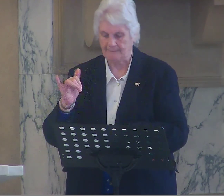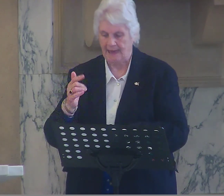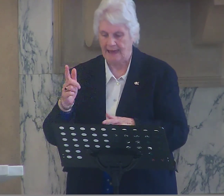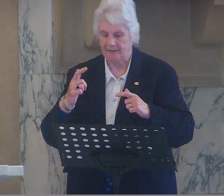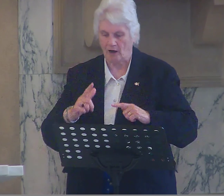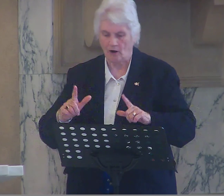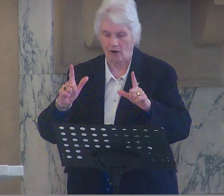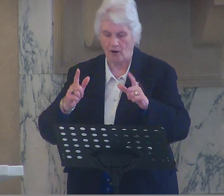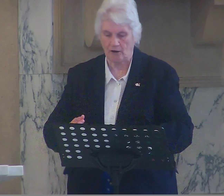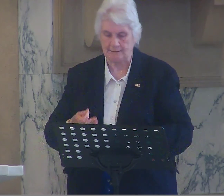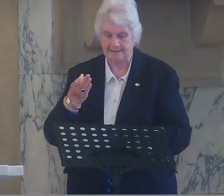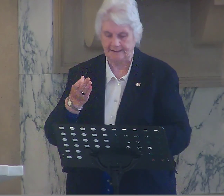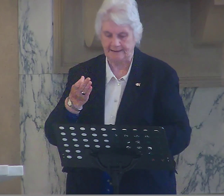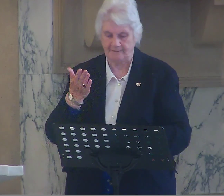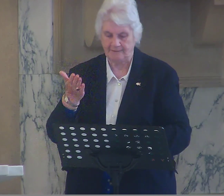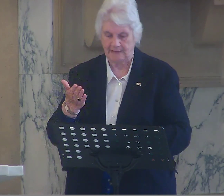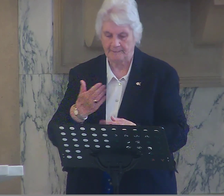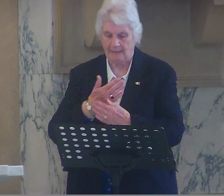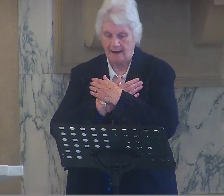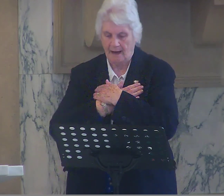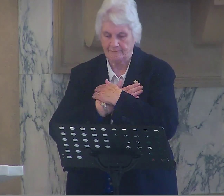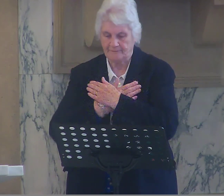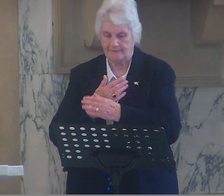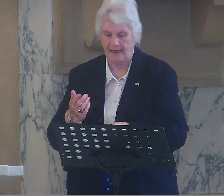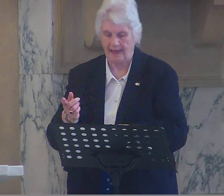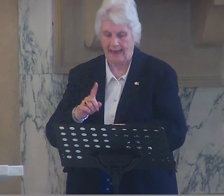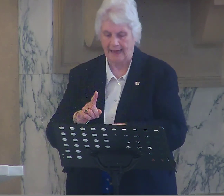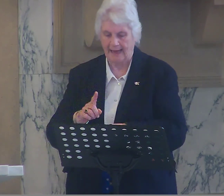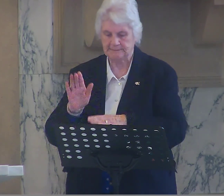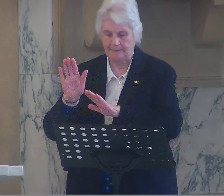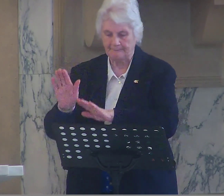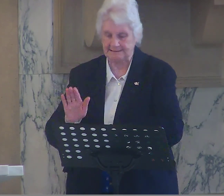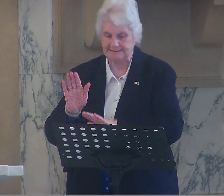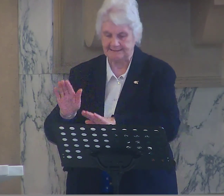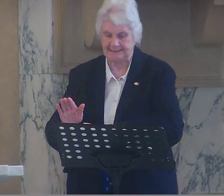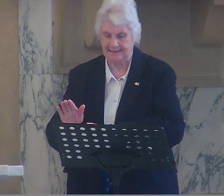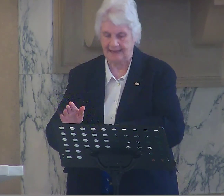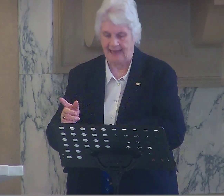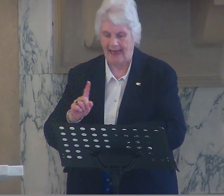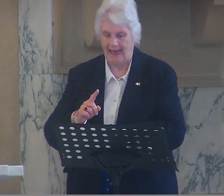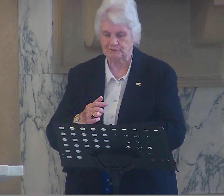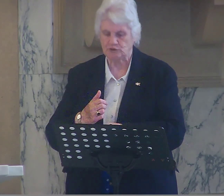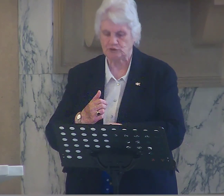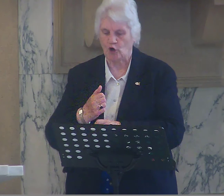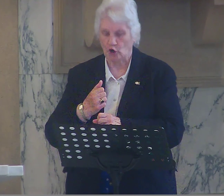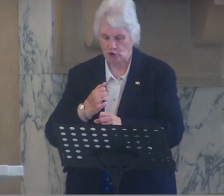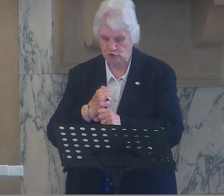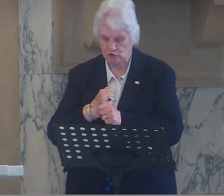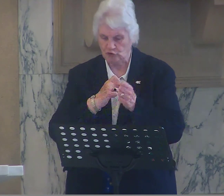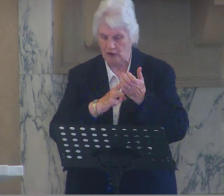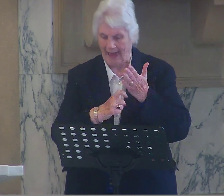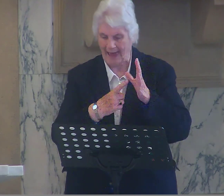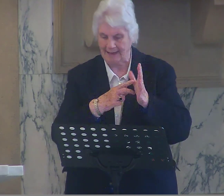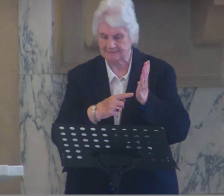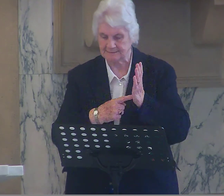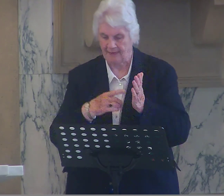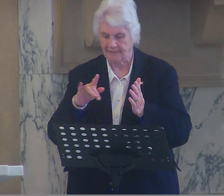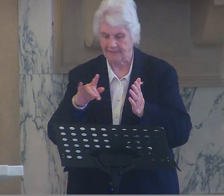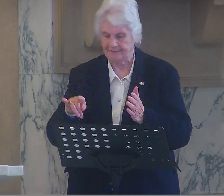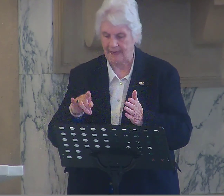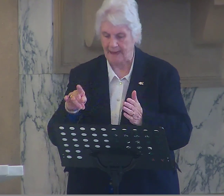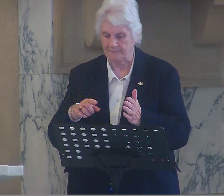We pray for those who have died. May the Lord give them love and mercy, and grant them